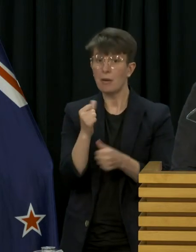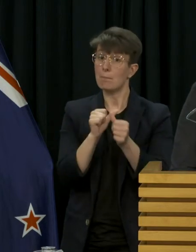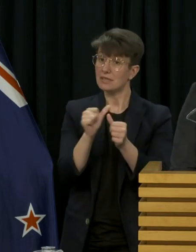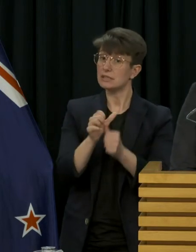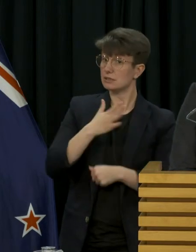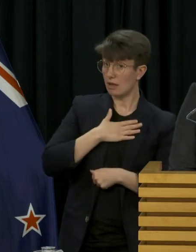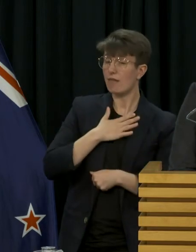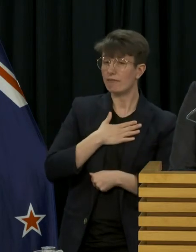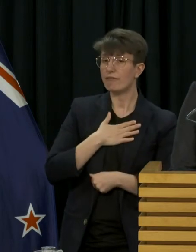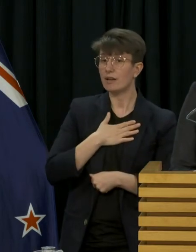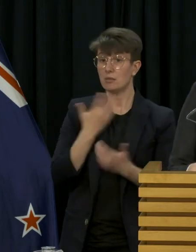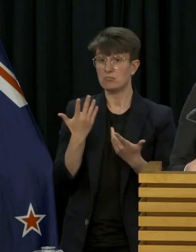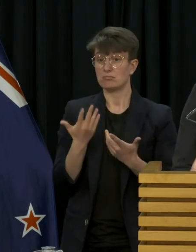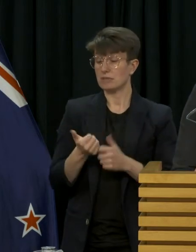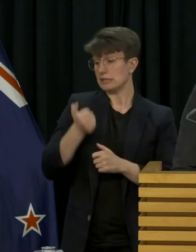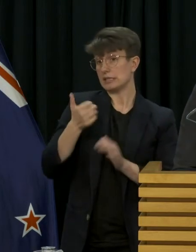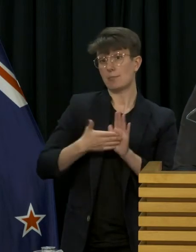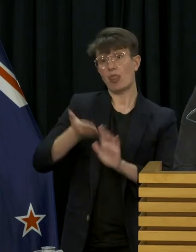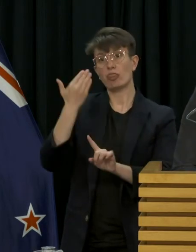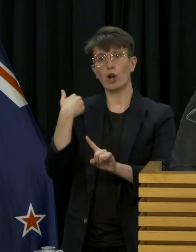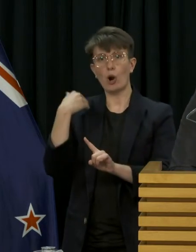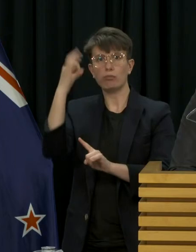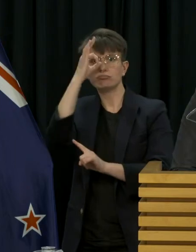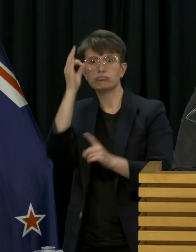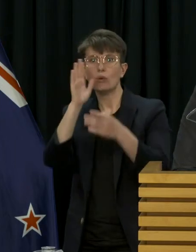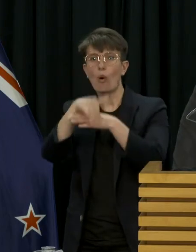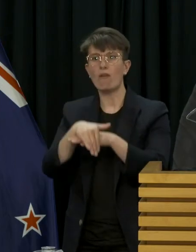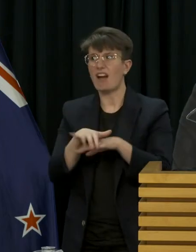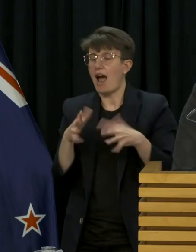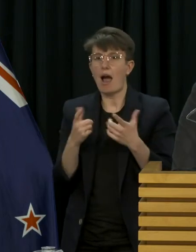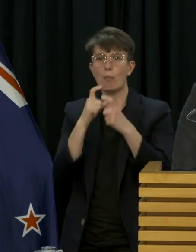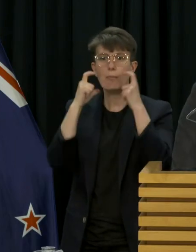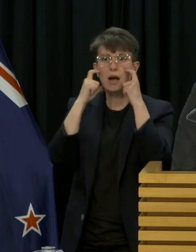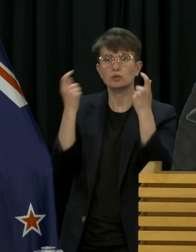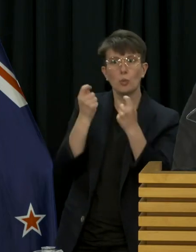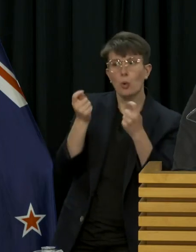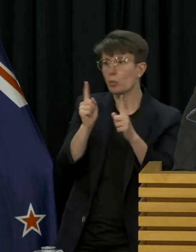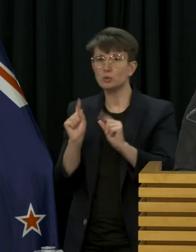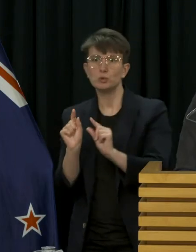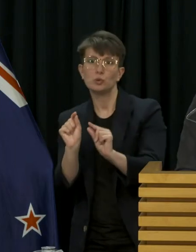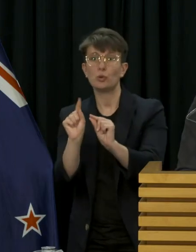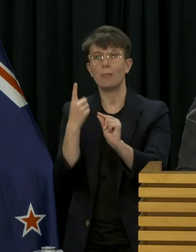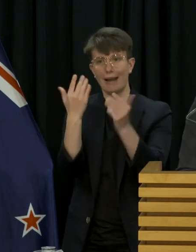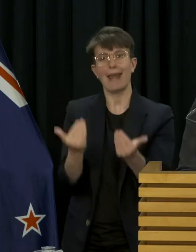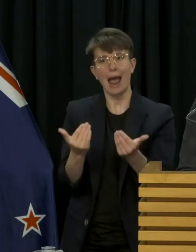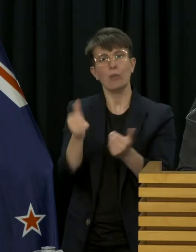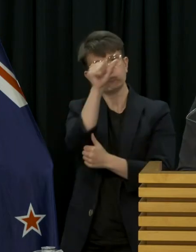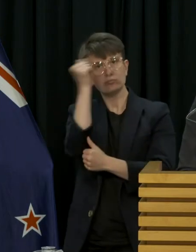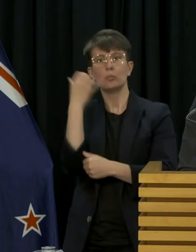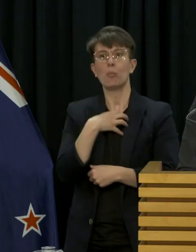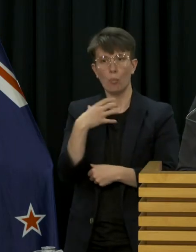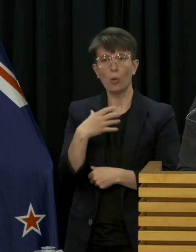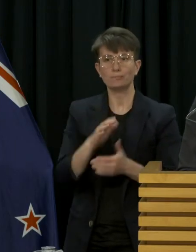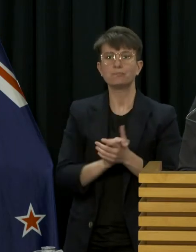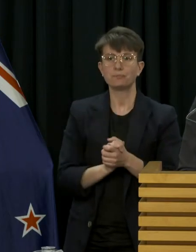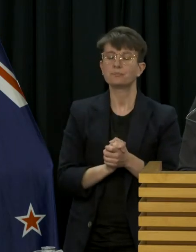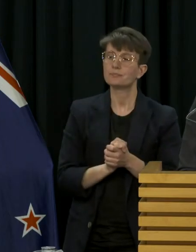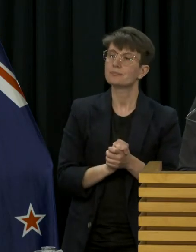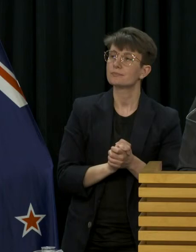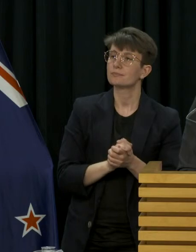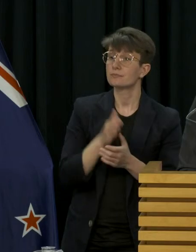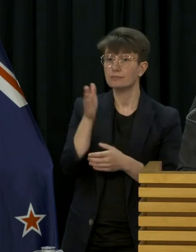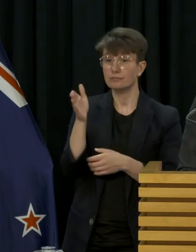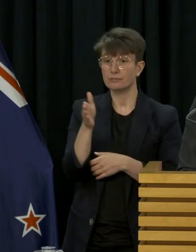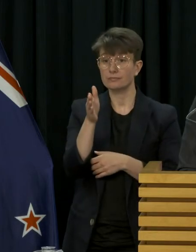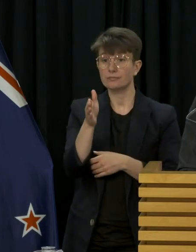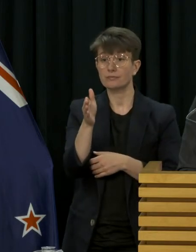than we did 6 months ago, and we certainly would encourage people to use them where that's appropriate. Did you hold Yeah, off on I'll making- just, sorry, Derek?